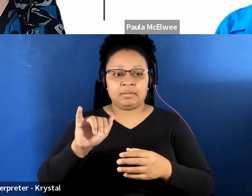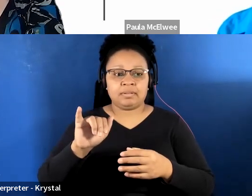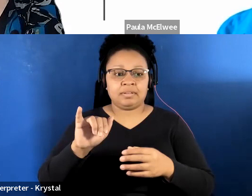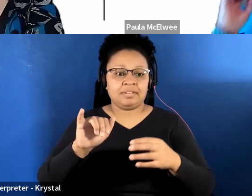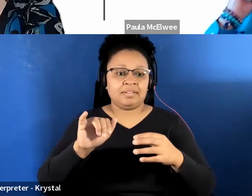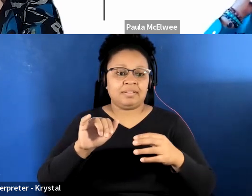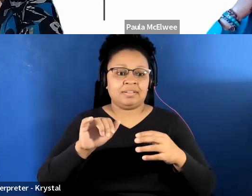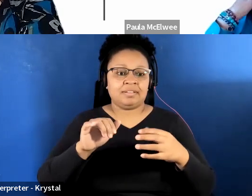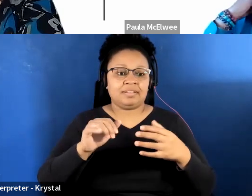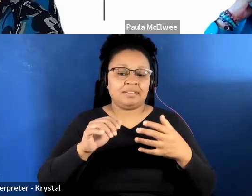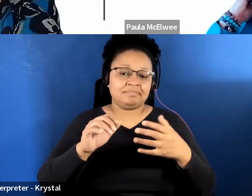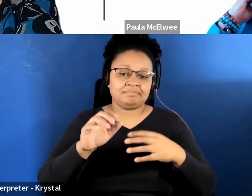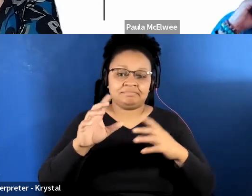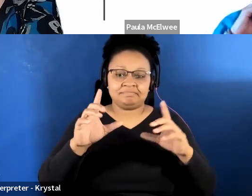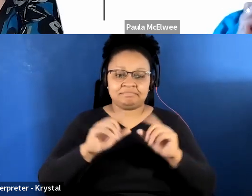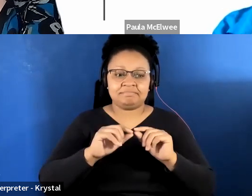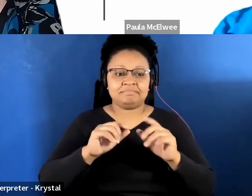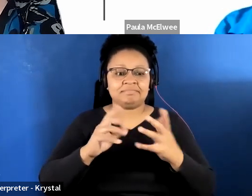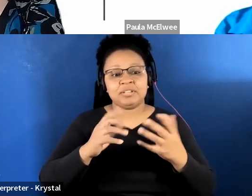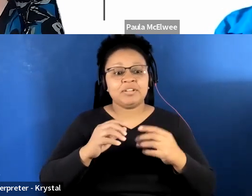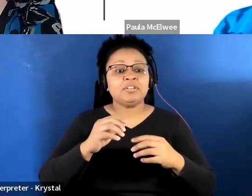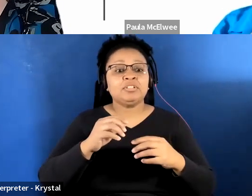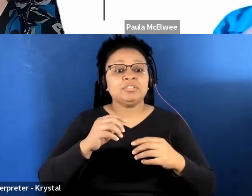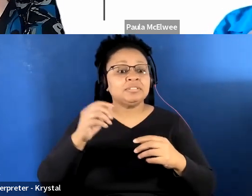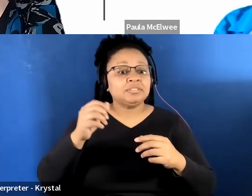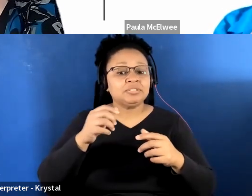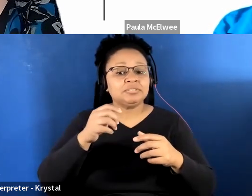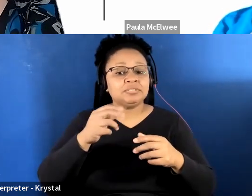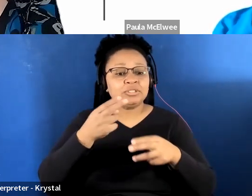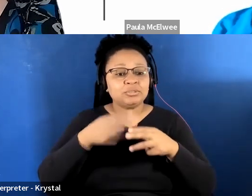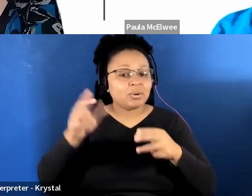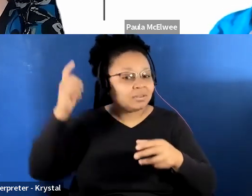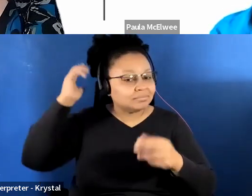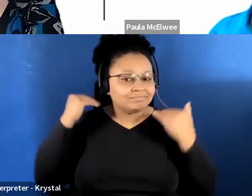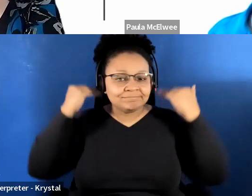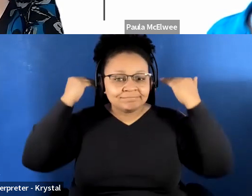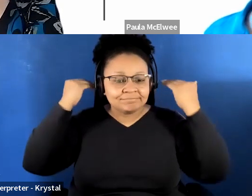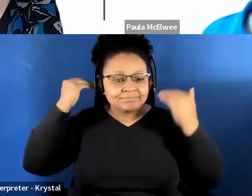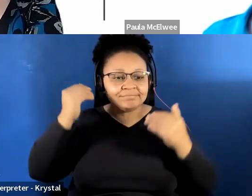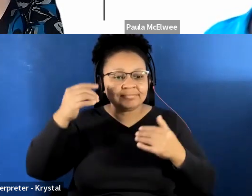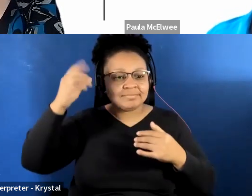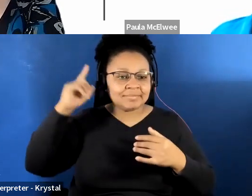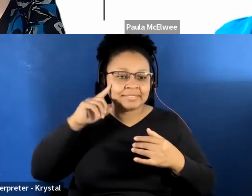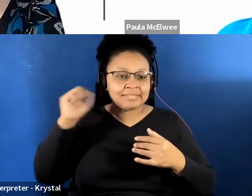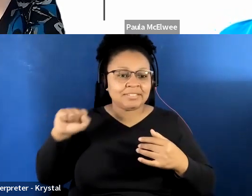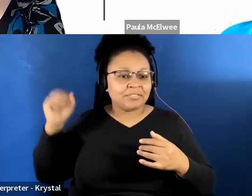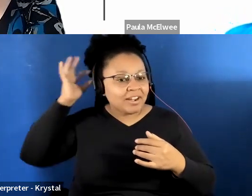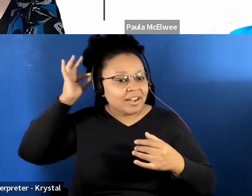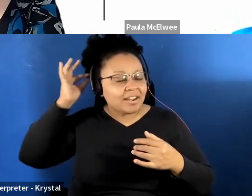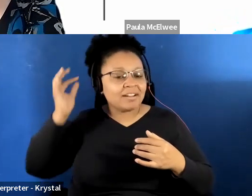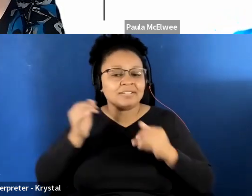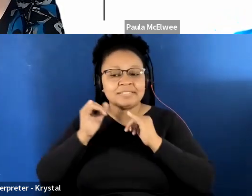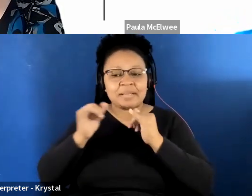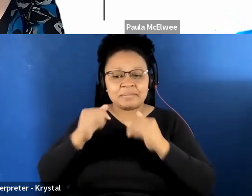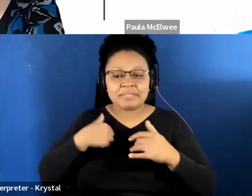describe herself, but she's got short silver hair like mine. So Vicki, do you want to add anything?